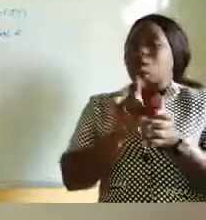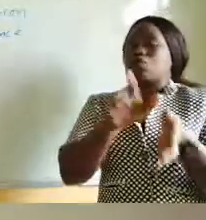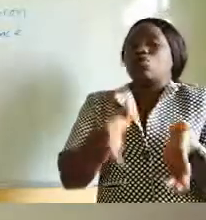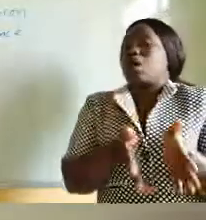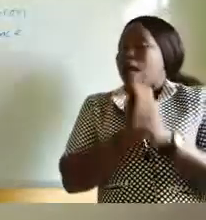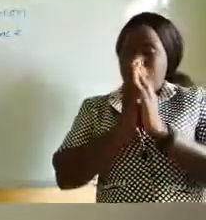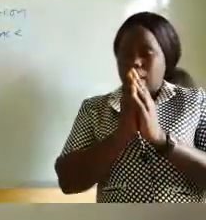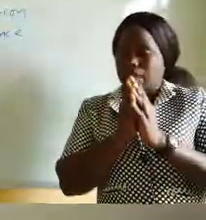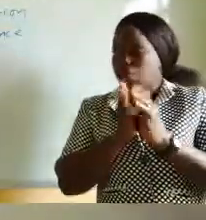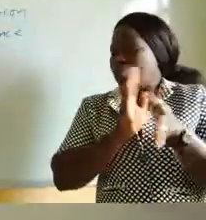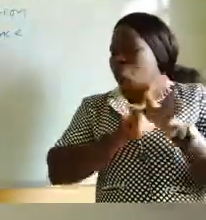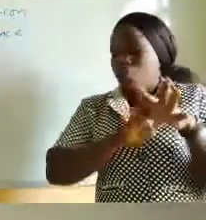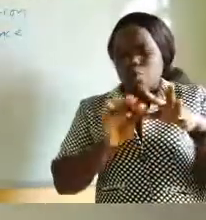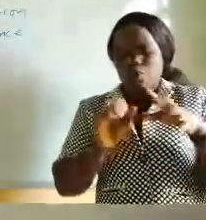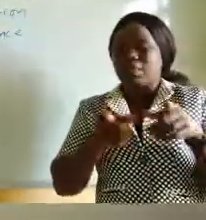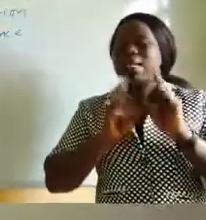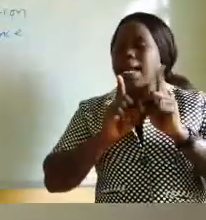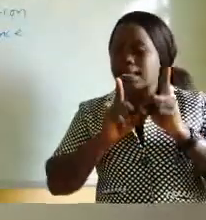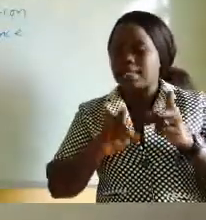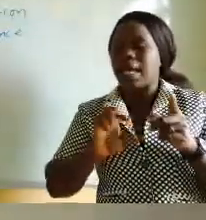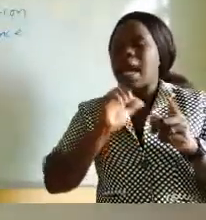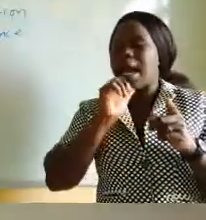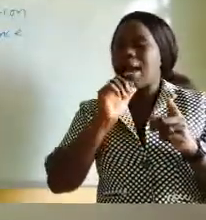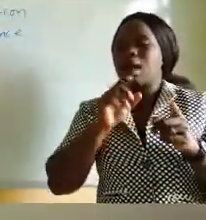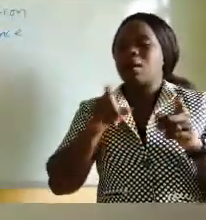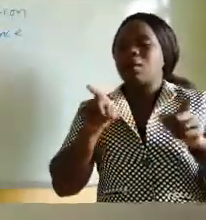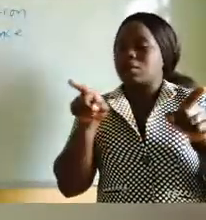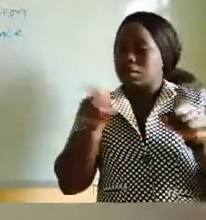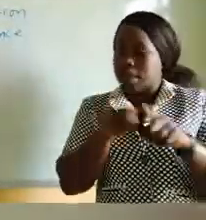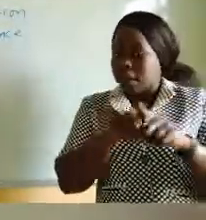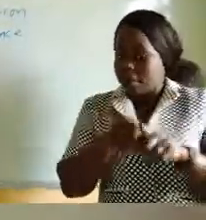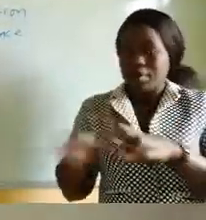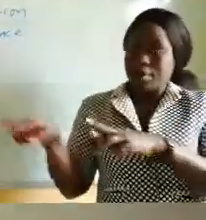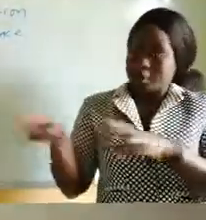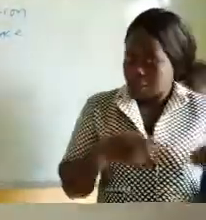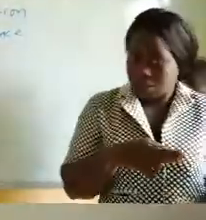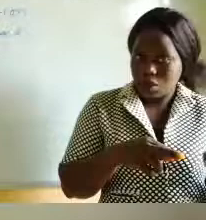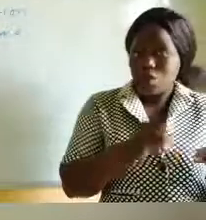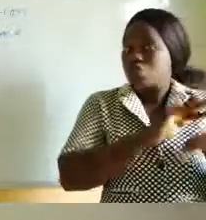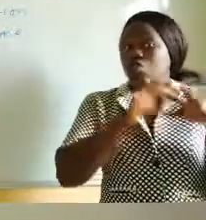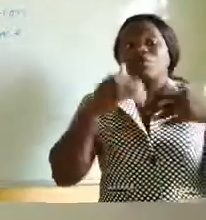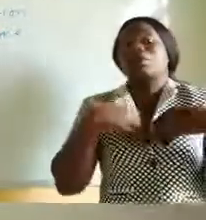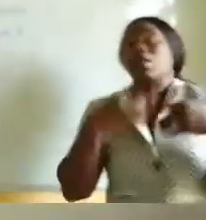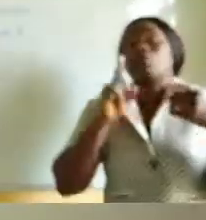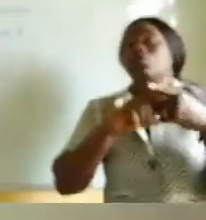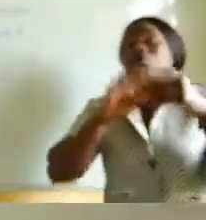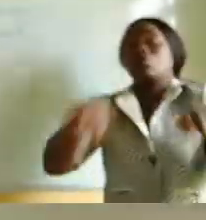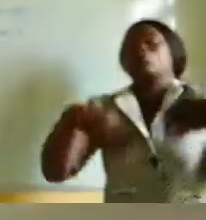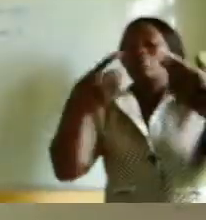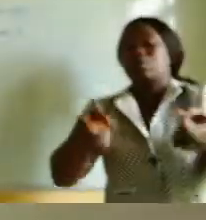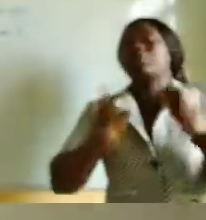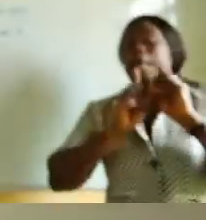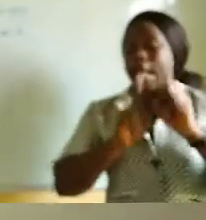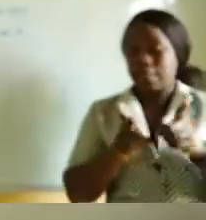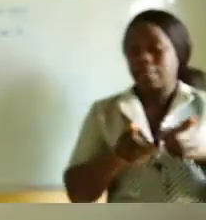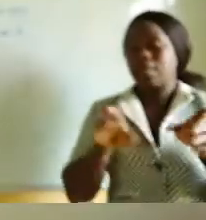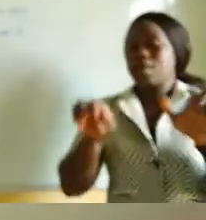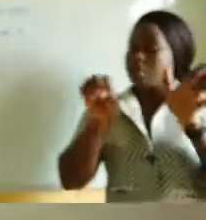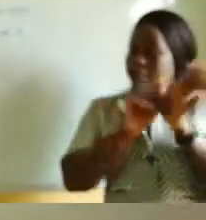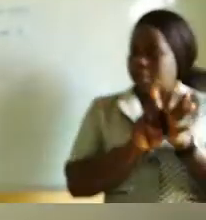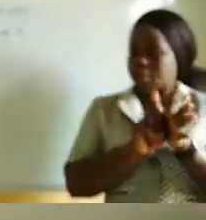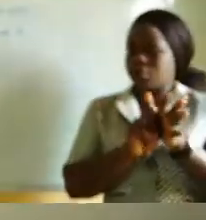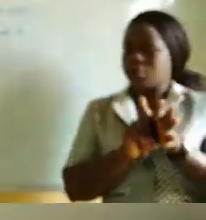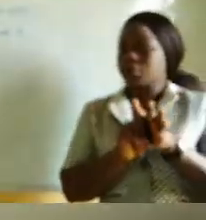but it is obvious. The answers are obvious already. You don't have to give the answer. For example, you